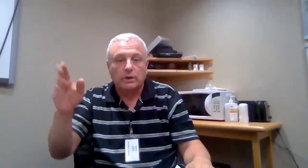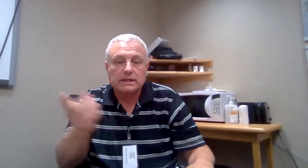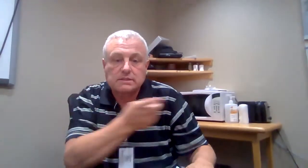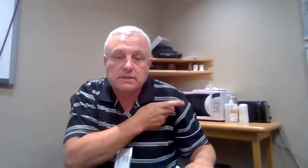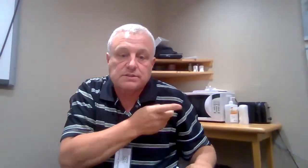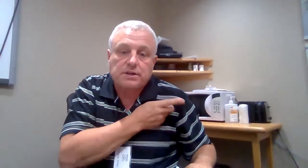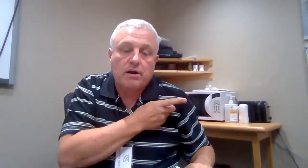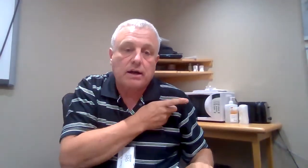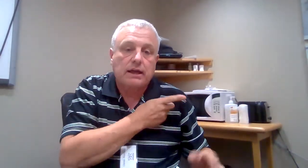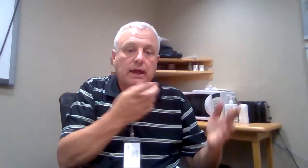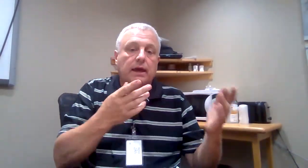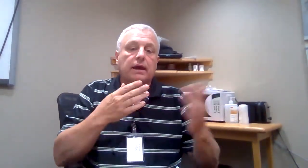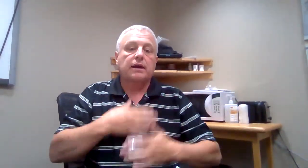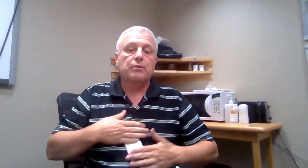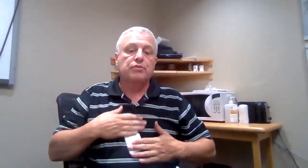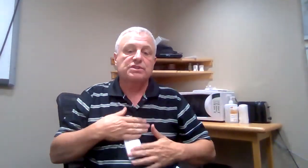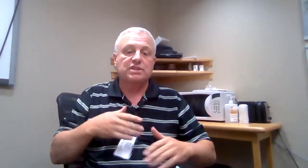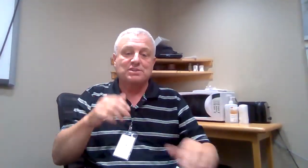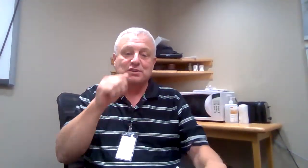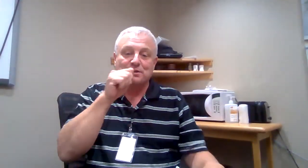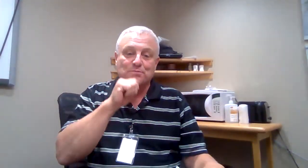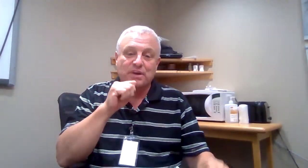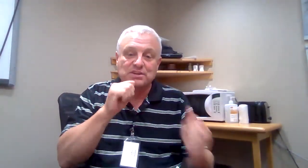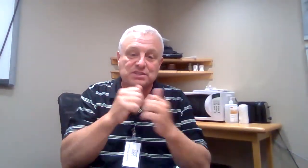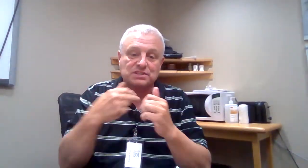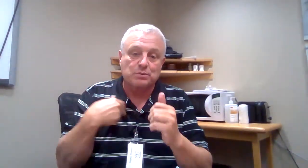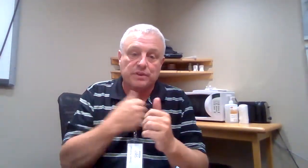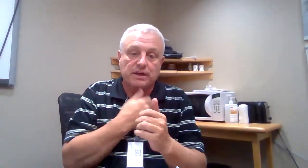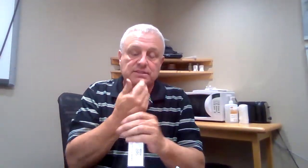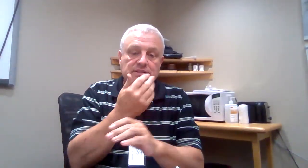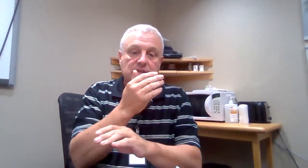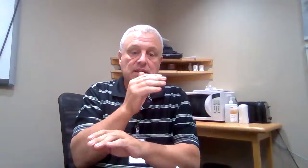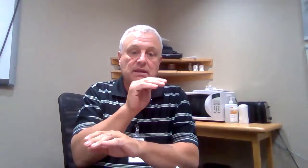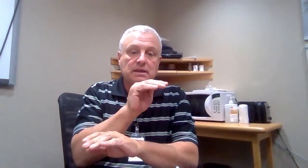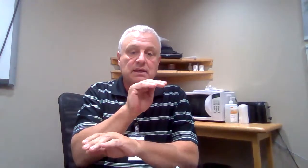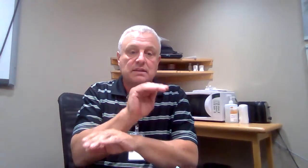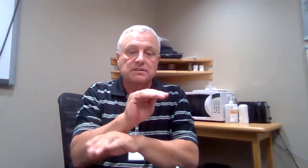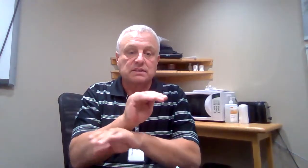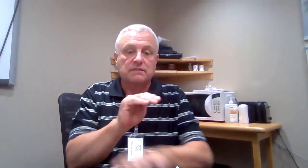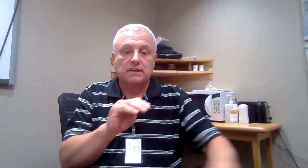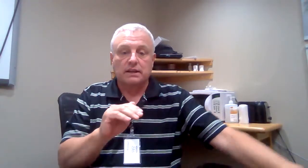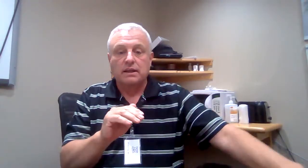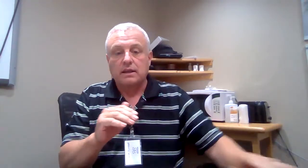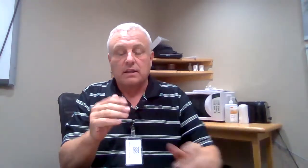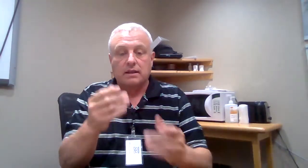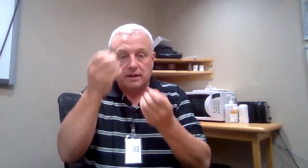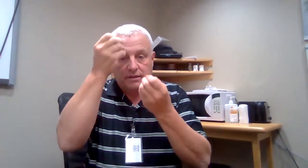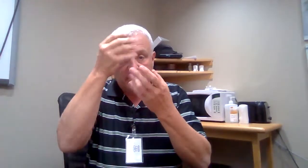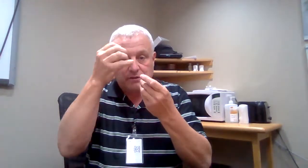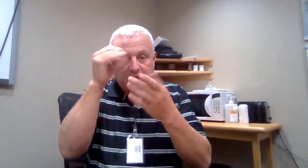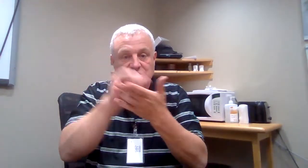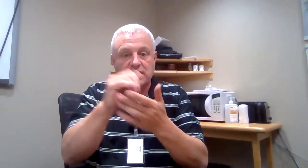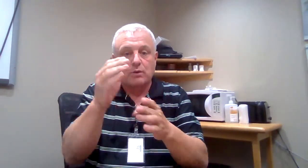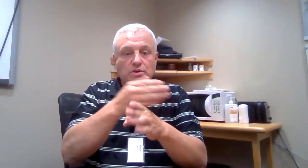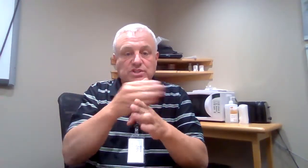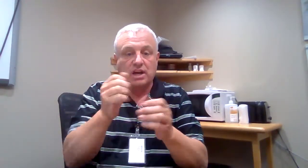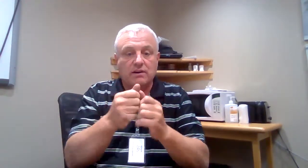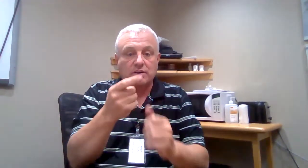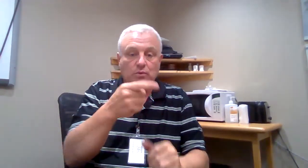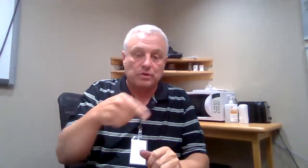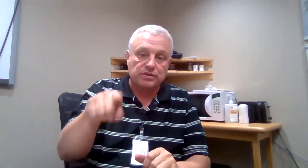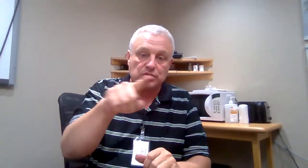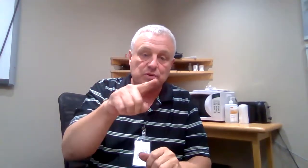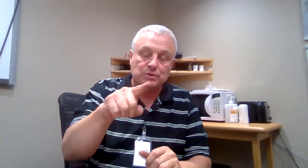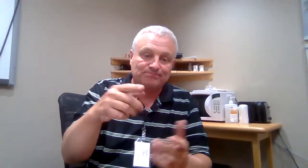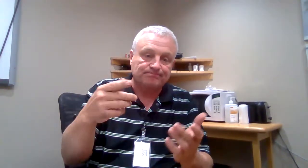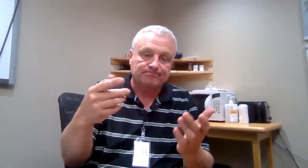Hello, everyone. It's Derek, and I appreciate your patience with us this evening. The information that we're